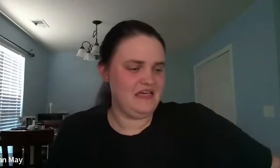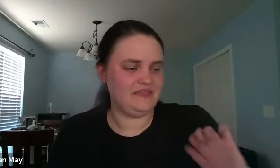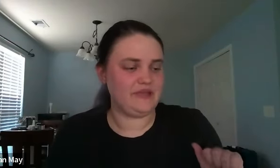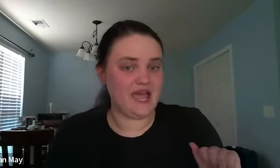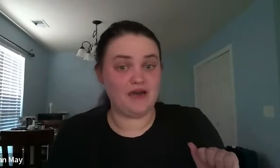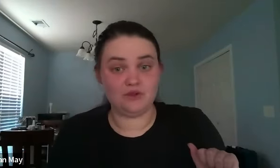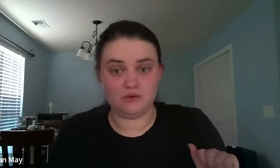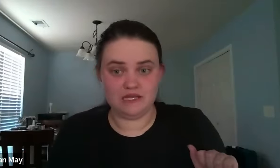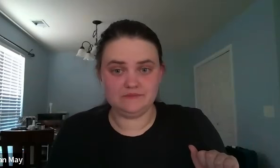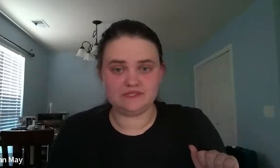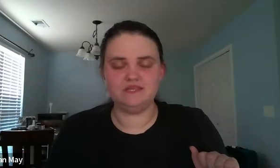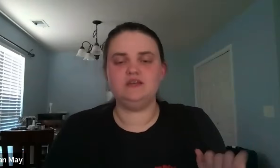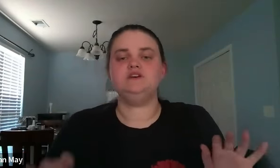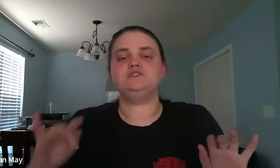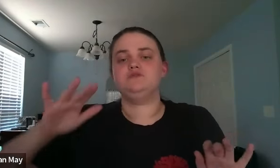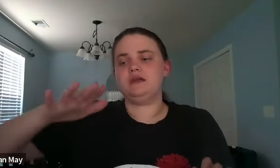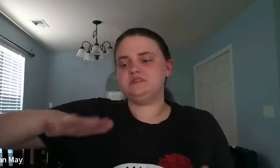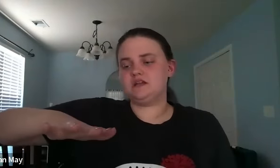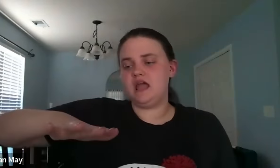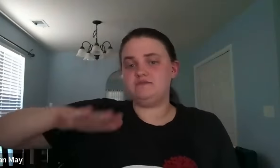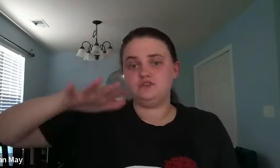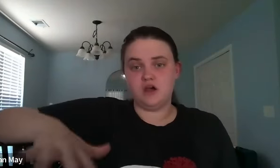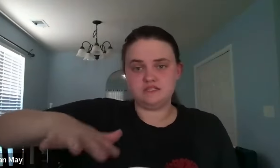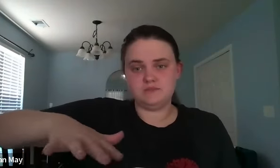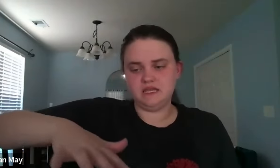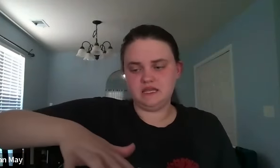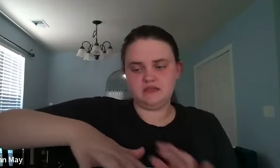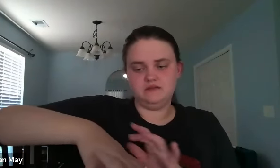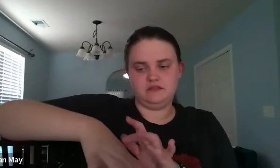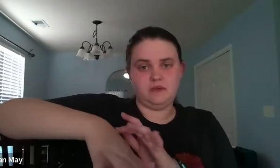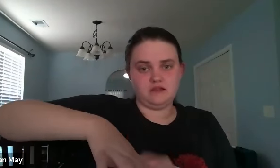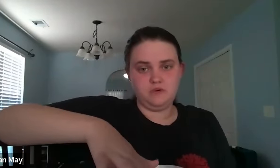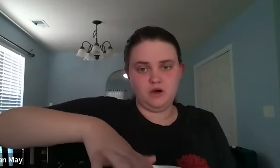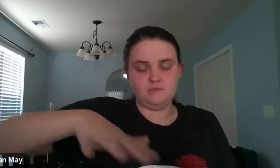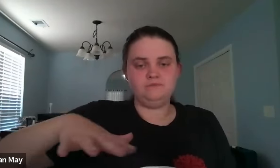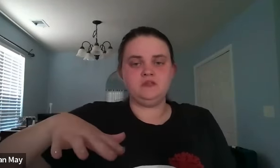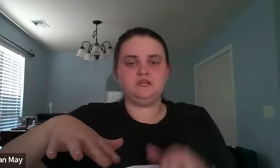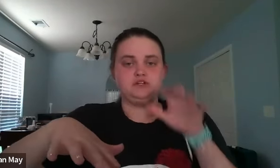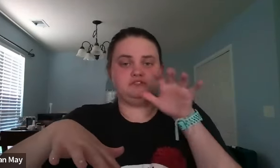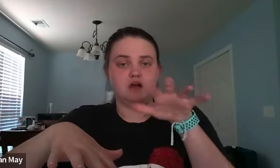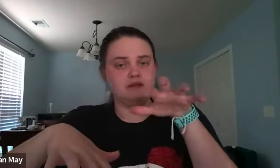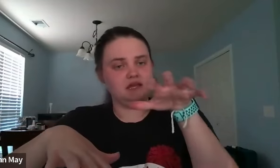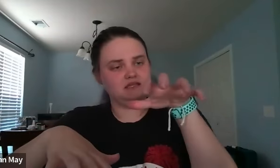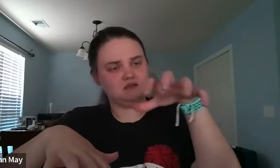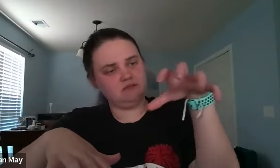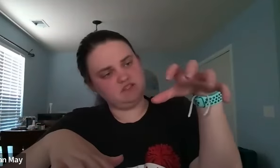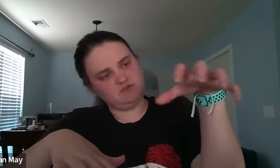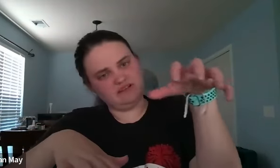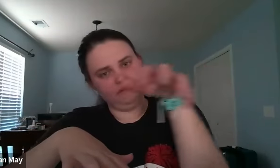Then we have grapes. So grapes is going to have your non-dominant hand, like the back of the palm. Your dominant hand is going to be sort of like